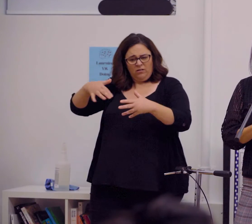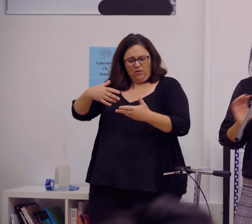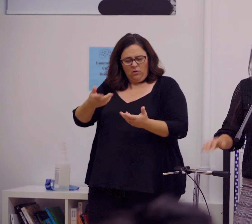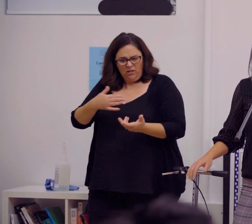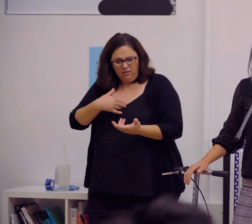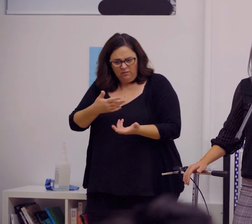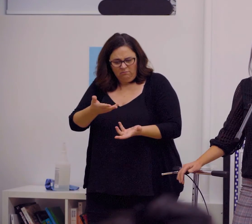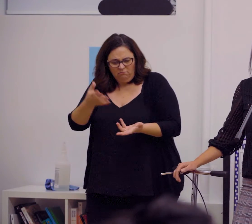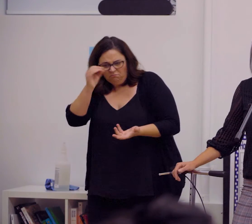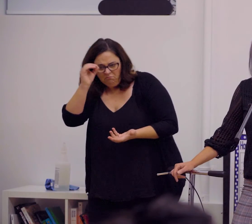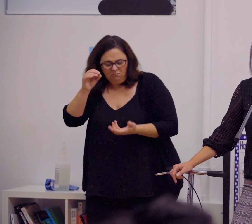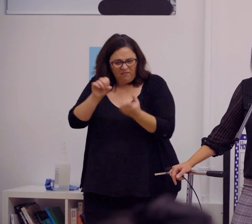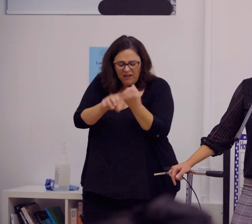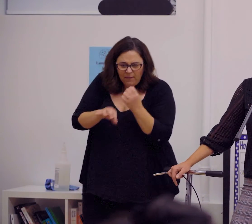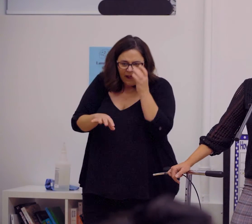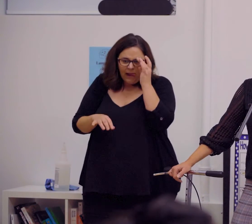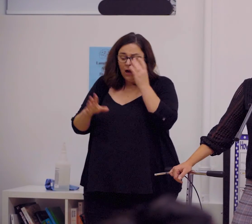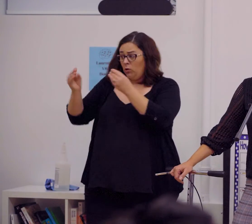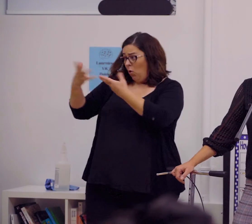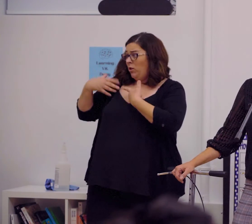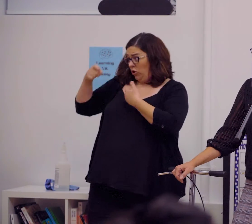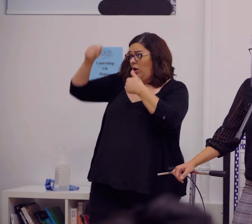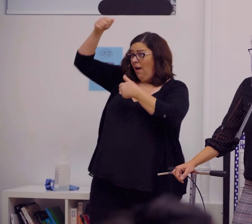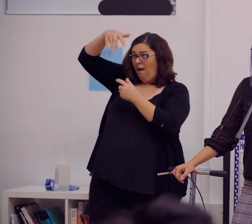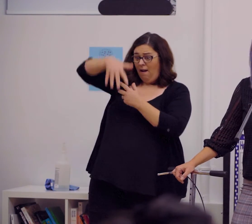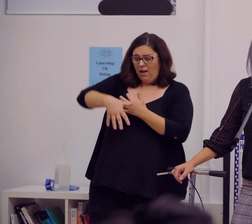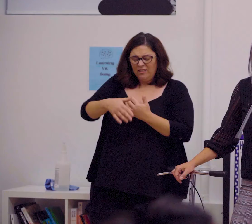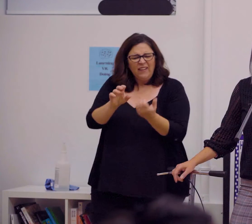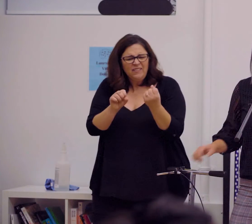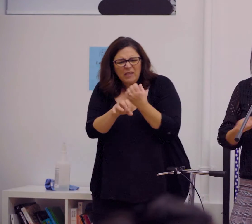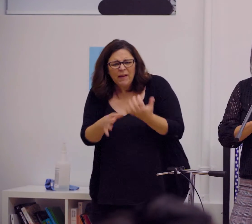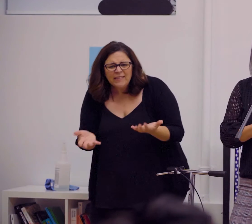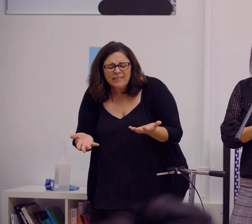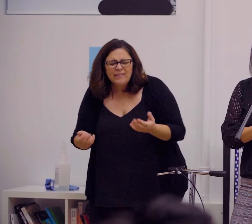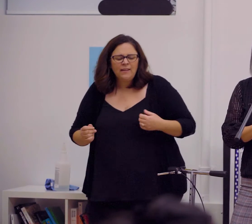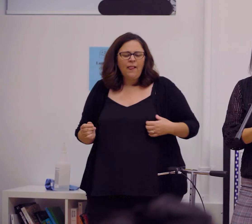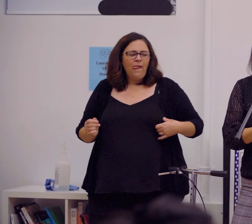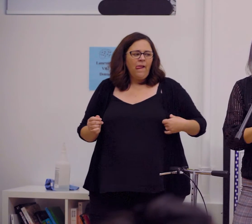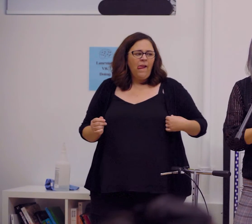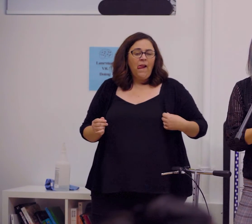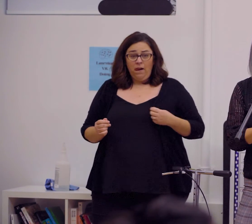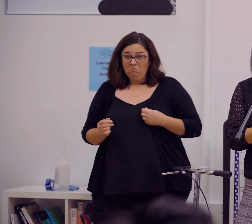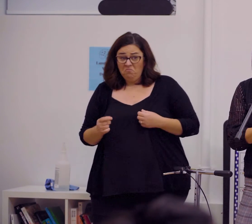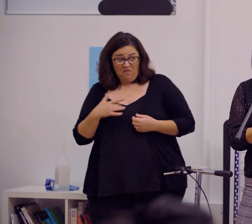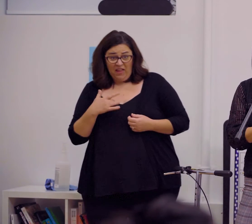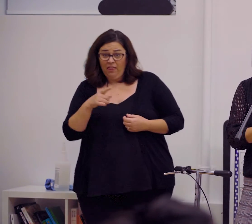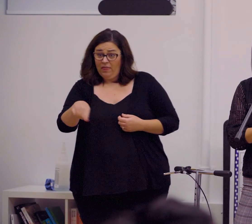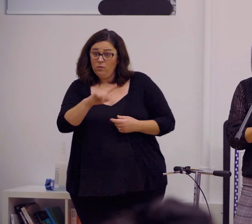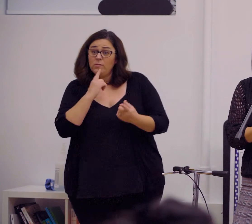situation, I told them what I was being told to do, and asked for their advice. Any guesses on how folks